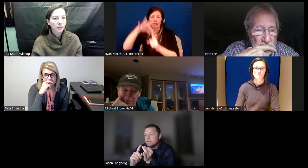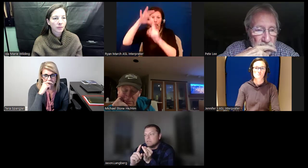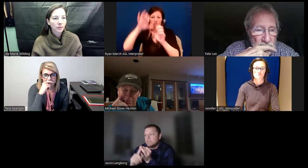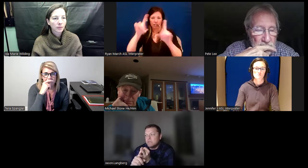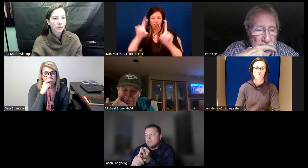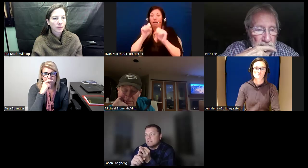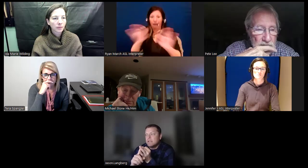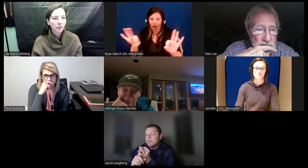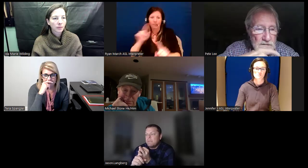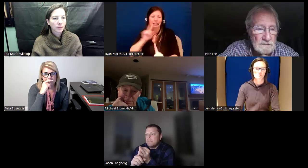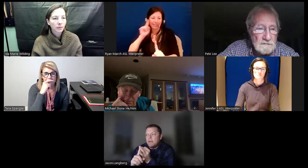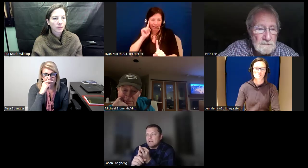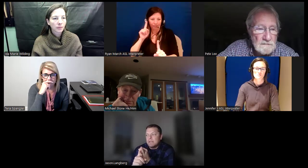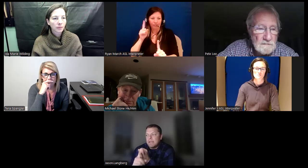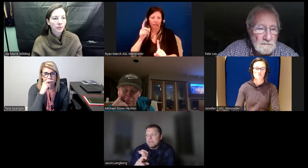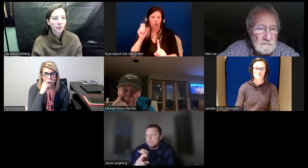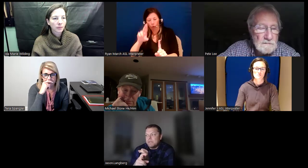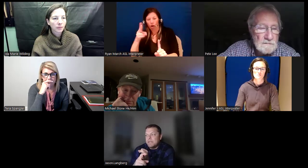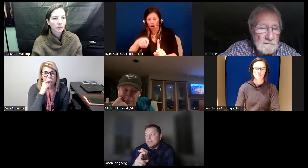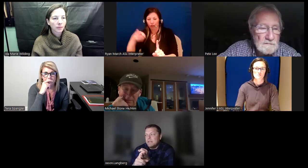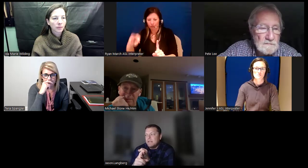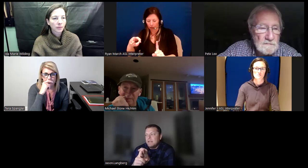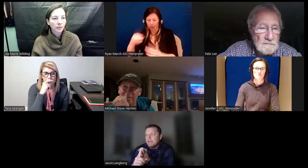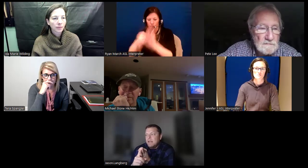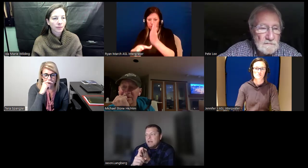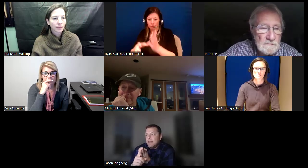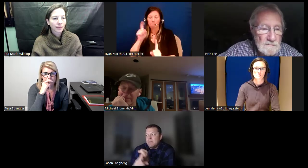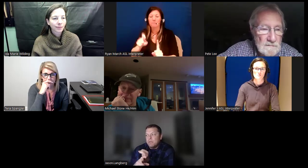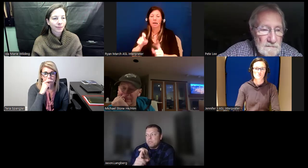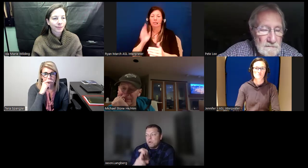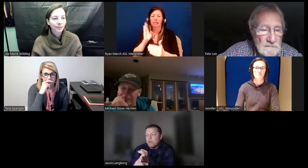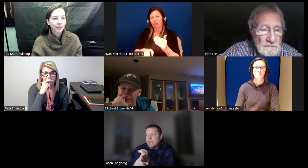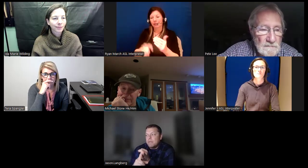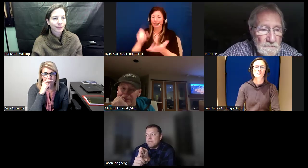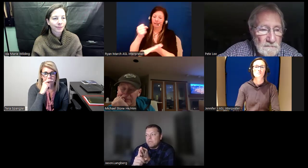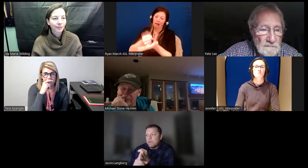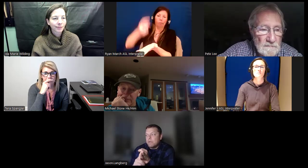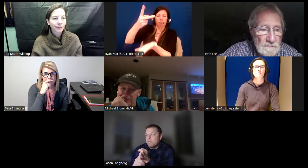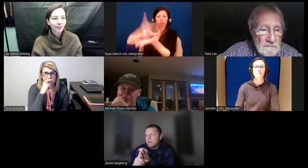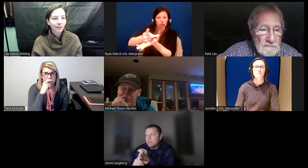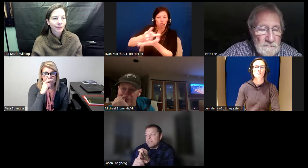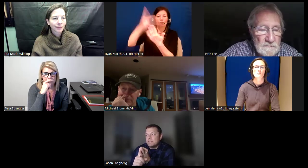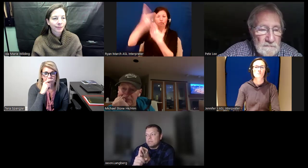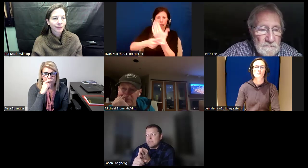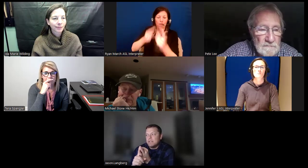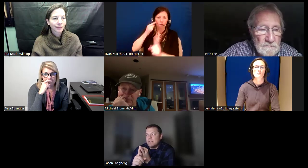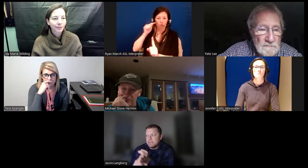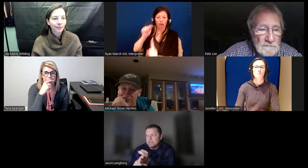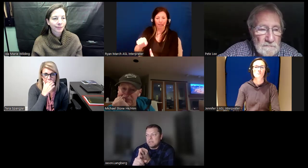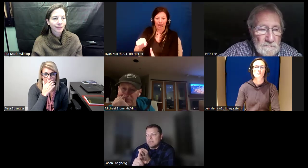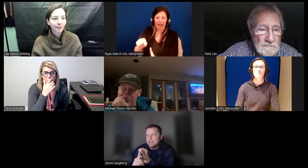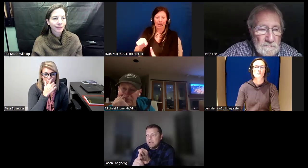hearing students having completed an approved program for the preparation of special